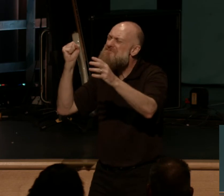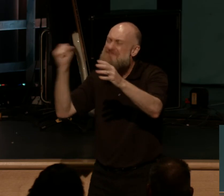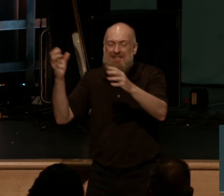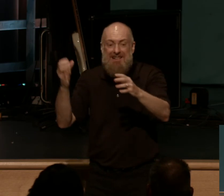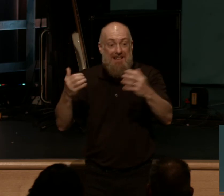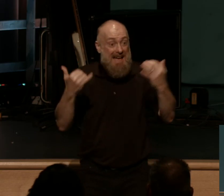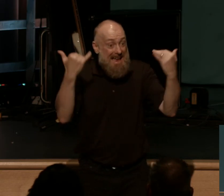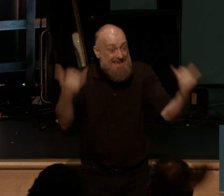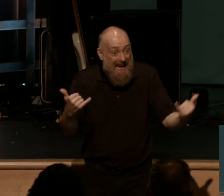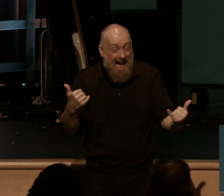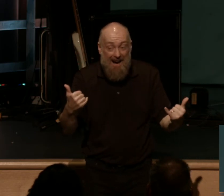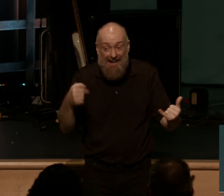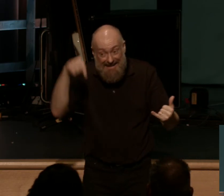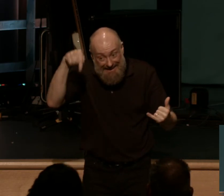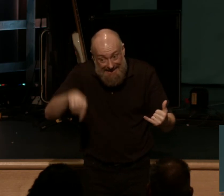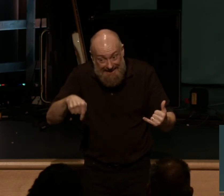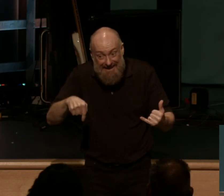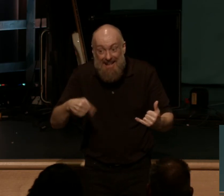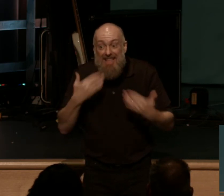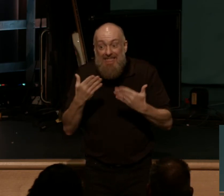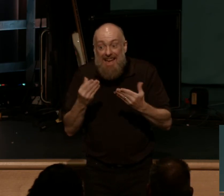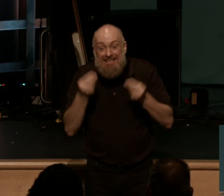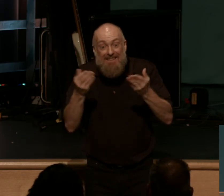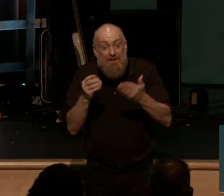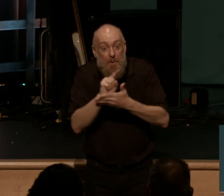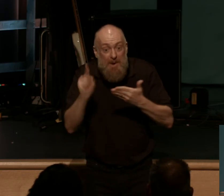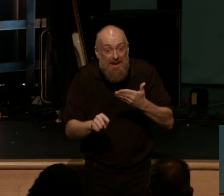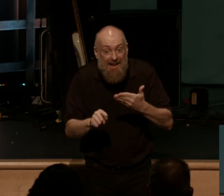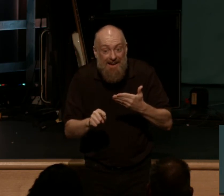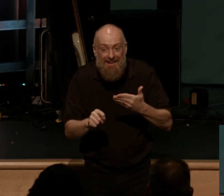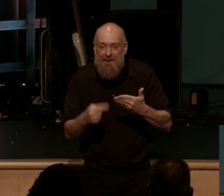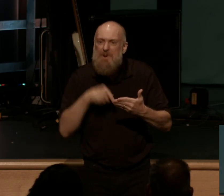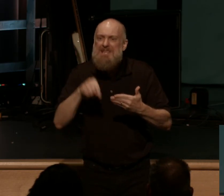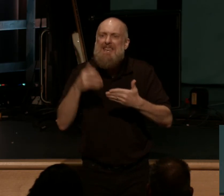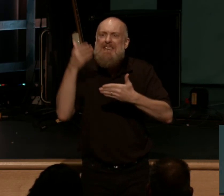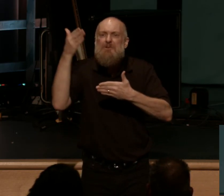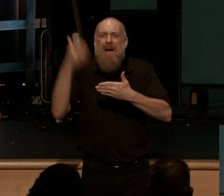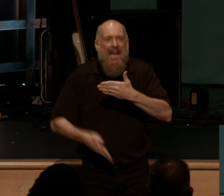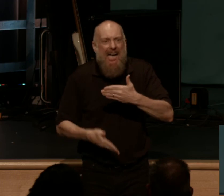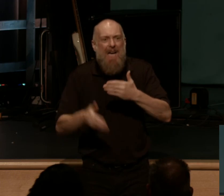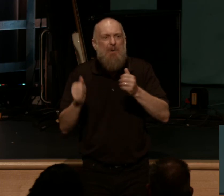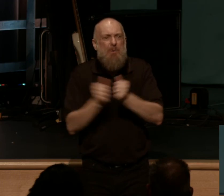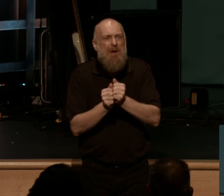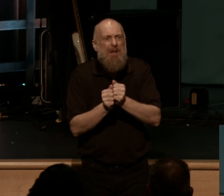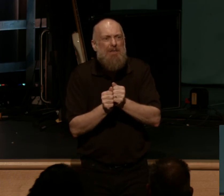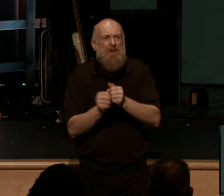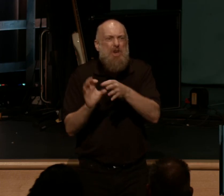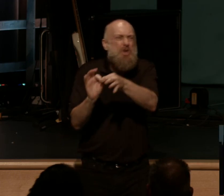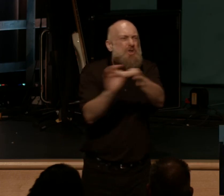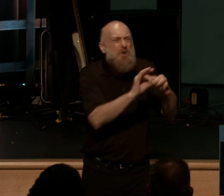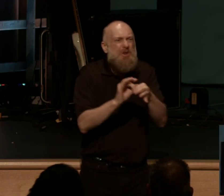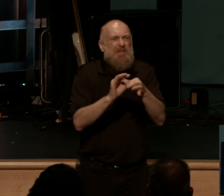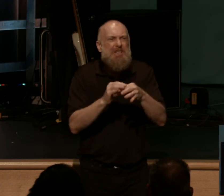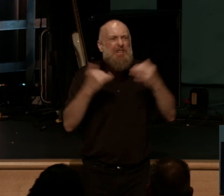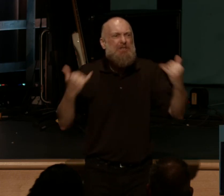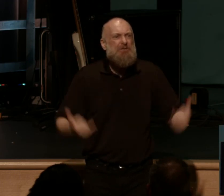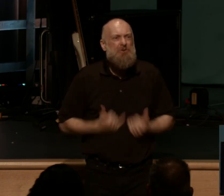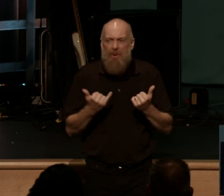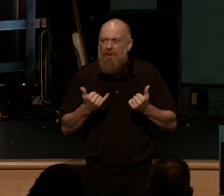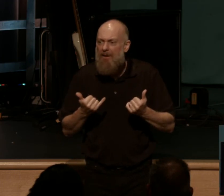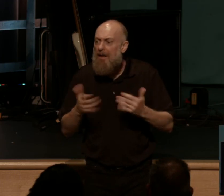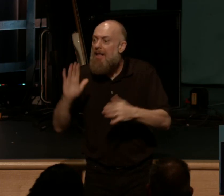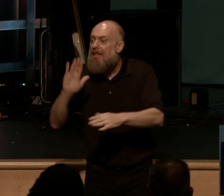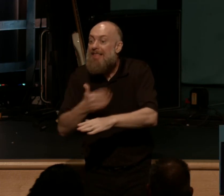this Thanksgiving weekend, I think a great way to end our service here on the themes of unity and joy and togetherness. We're going to sing,